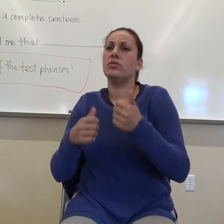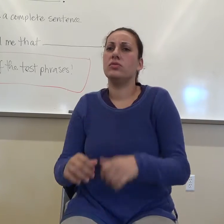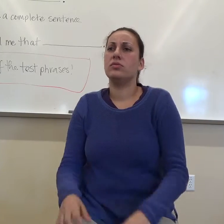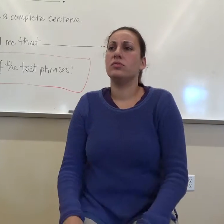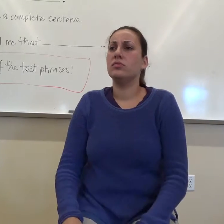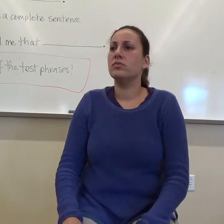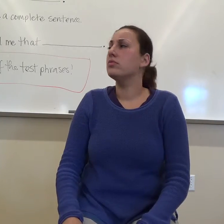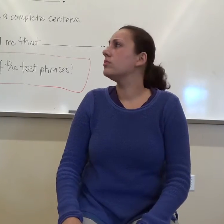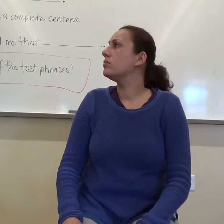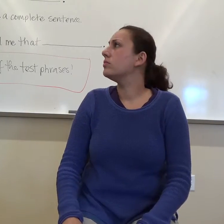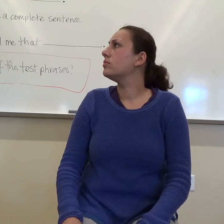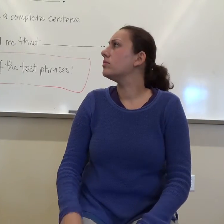this is